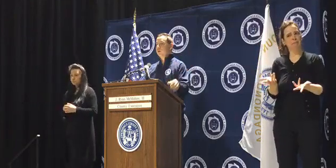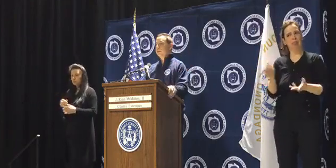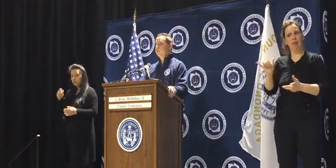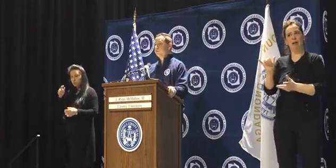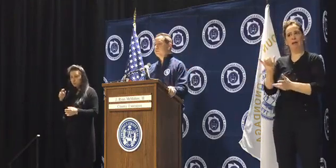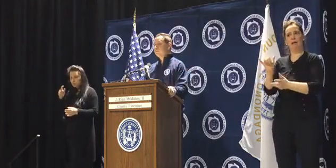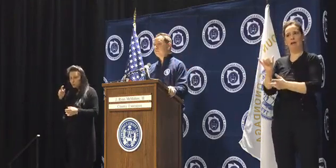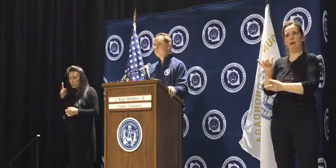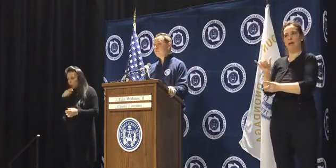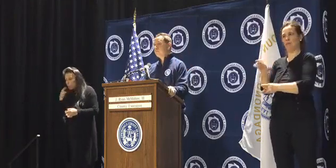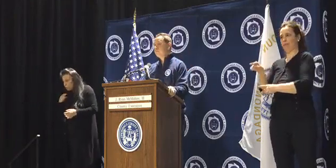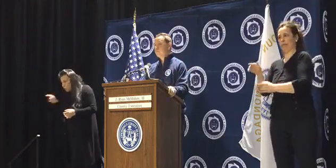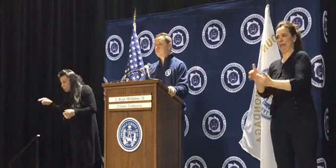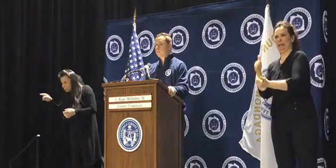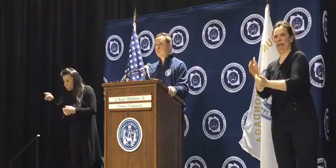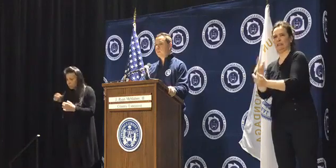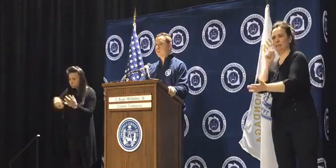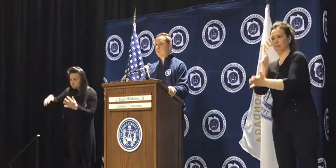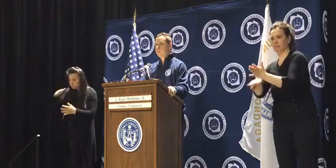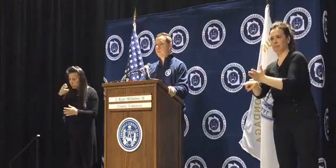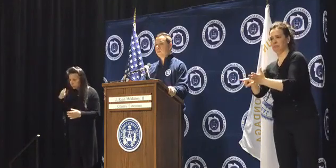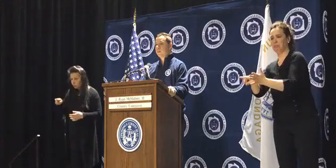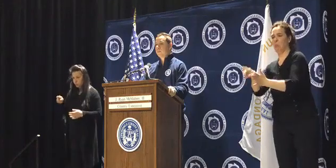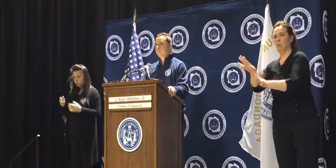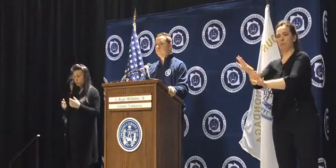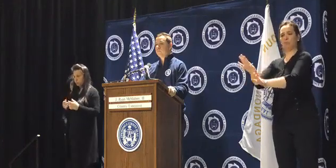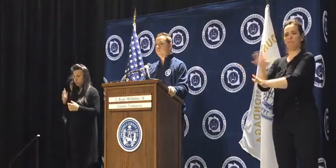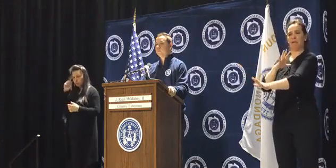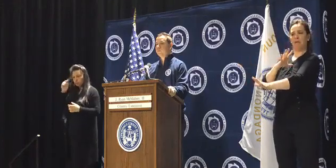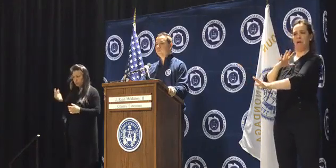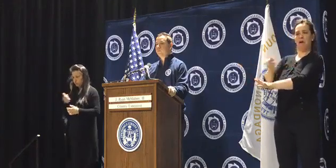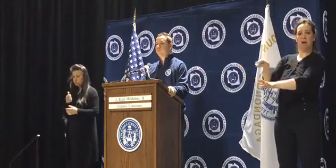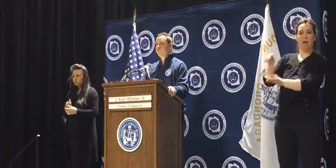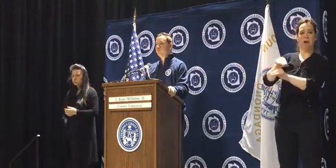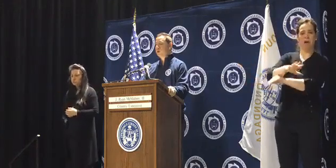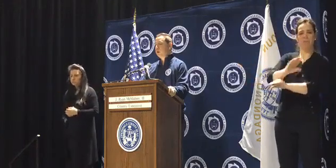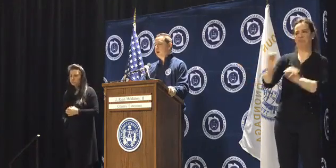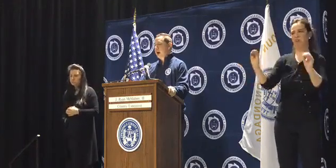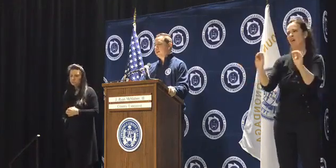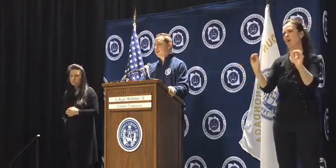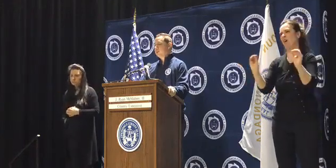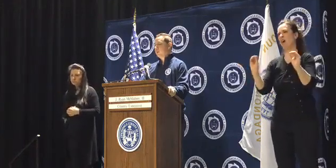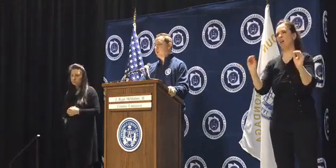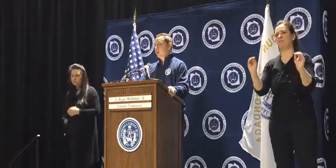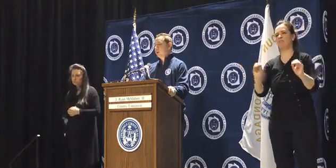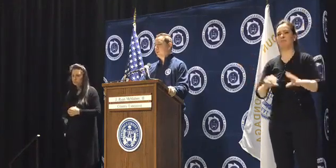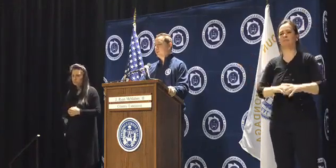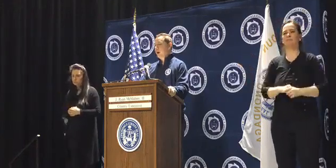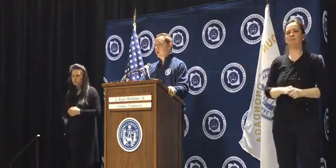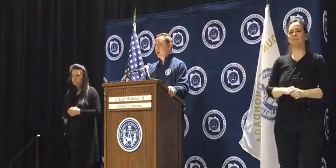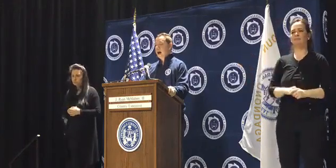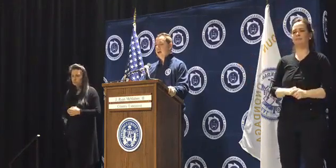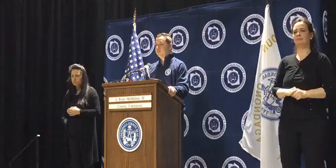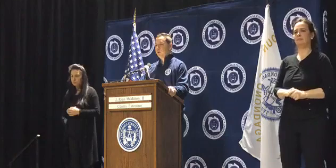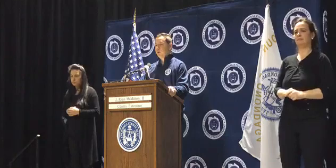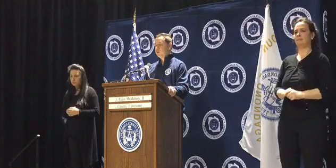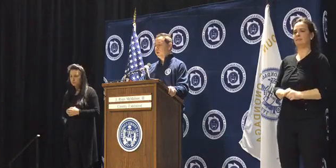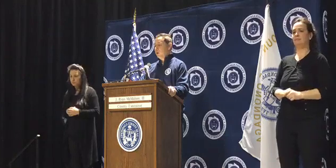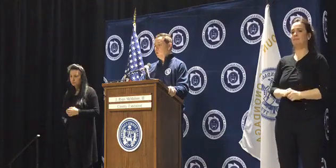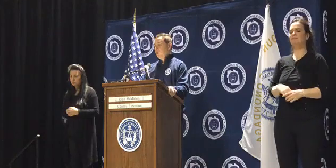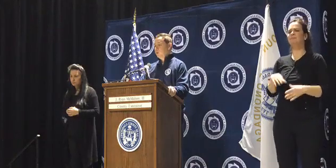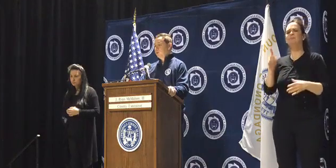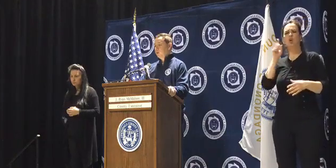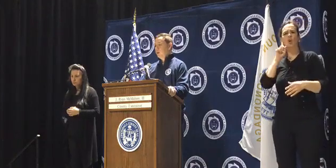under a quarantine. Do we expect to see the malaria drug coming to Onondaga County at all? I think each primary care provider in our